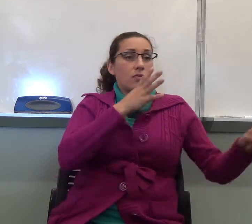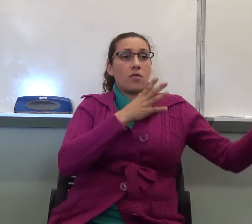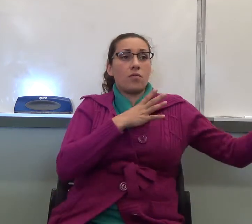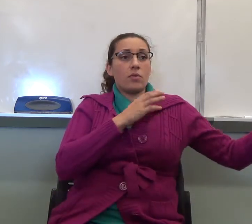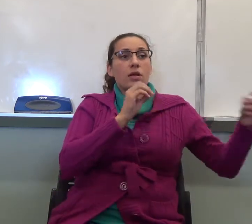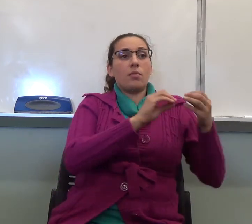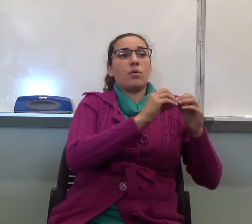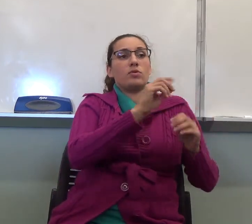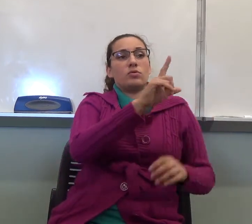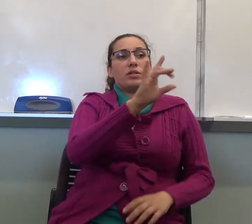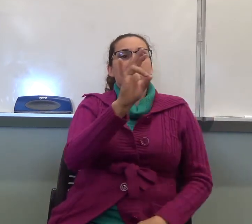27?